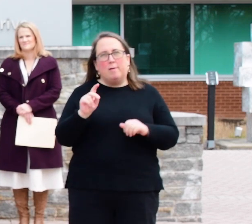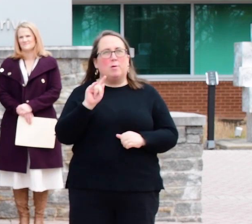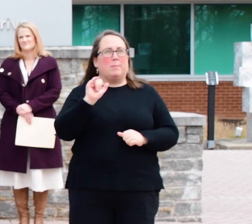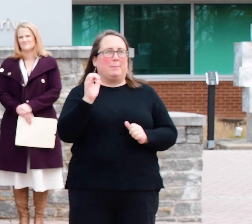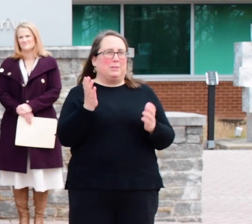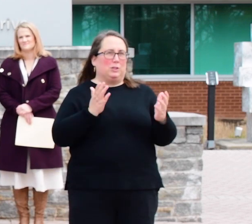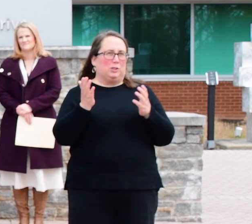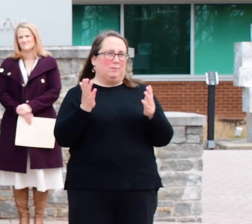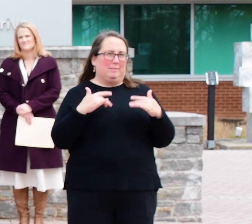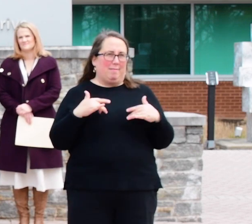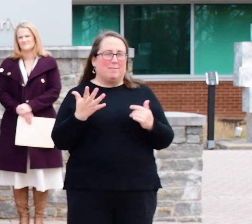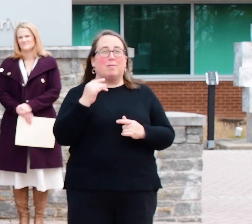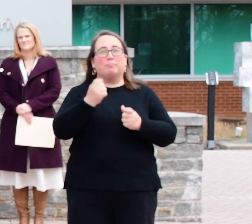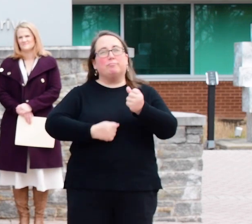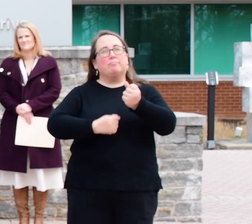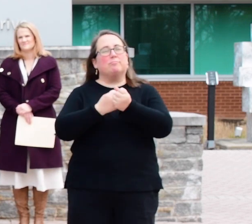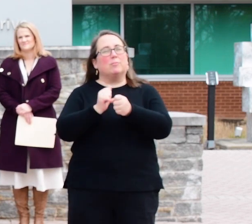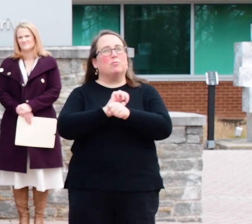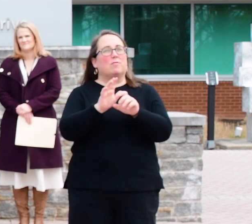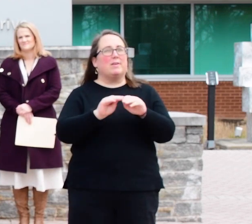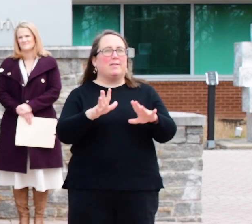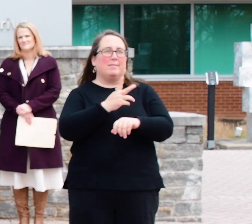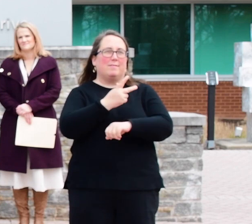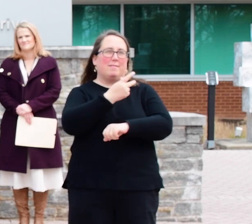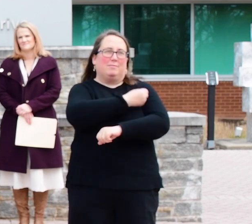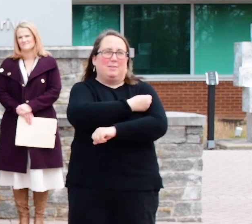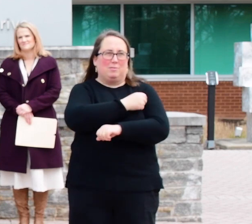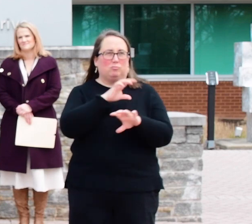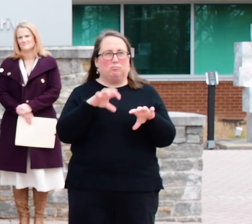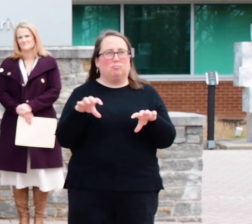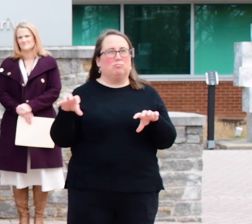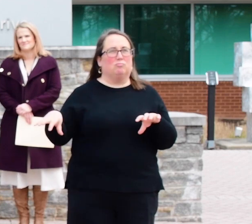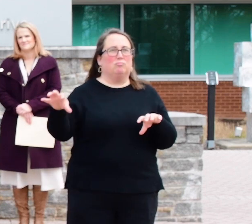service events, as well as supporting COVID-19 vaccination sites.